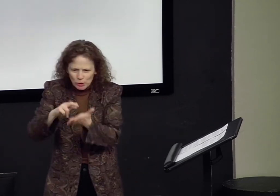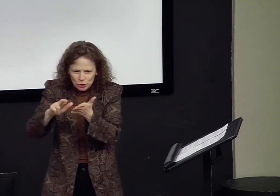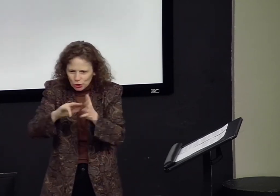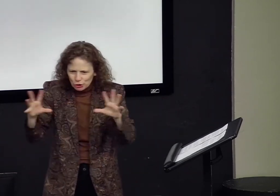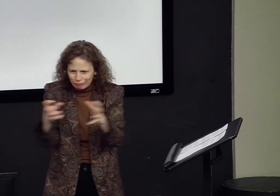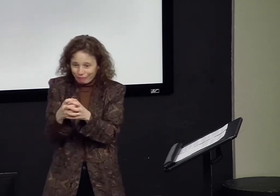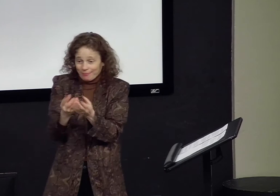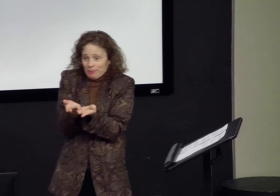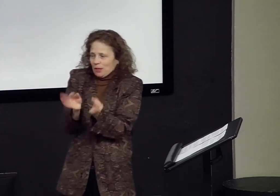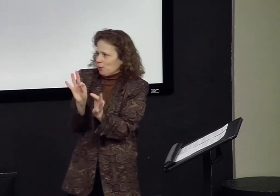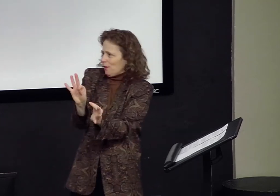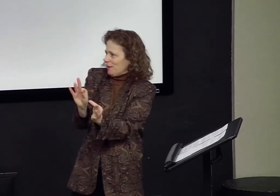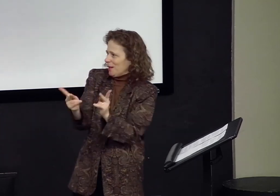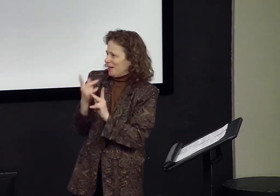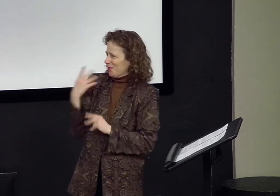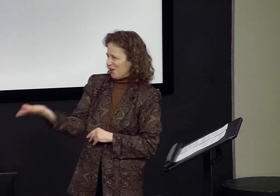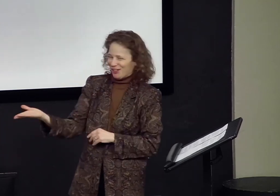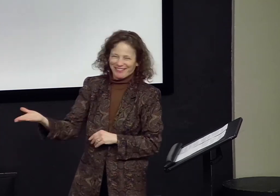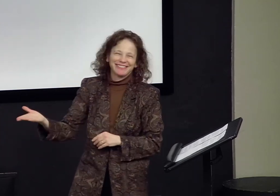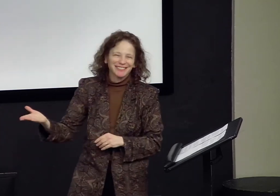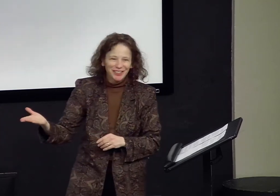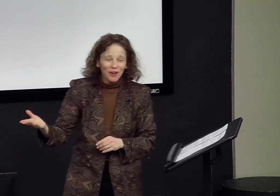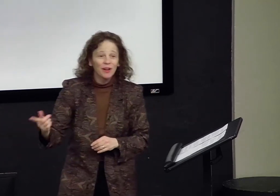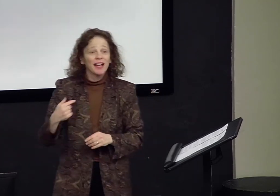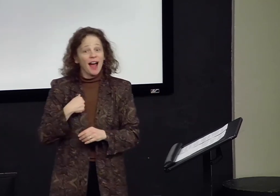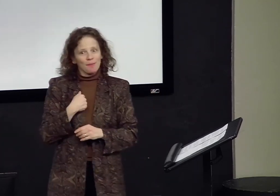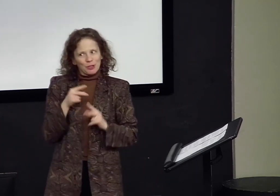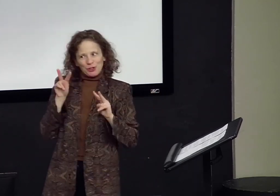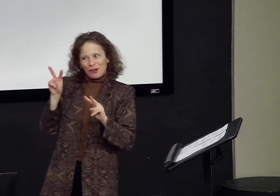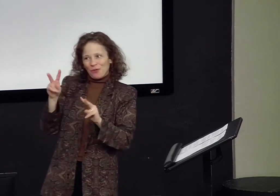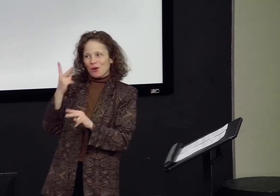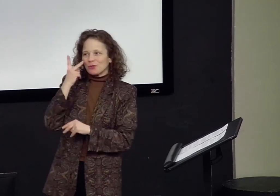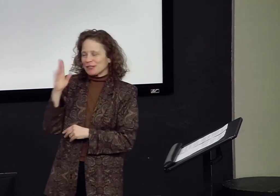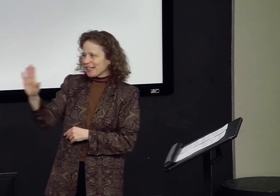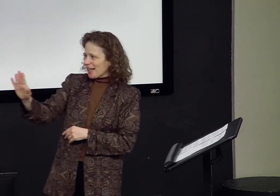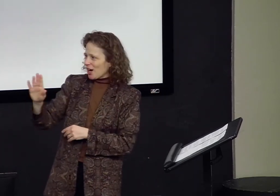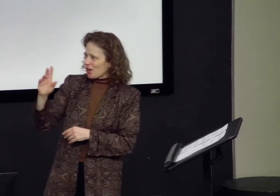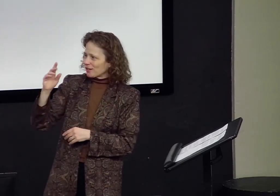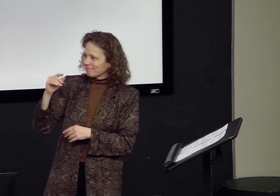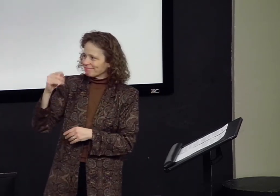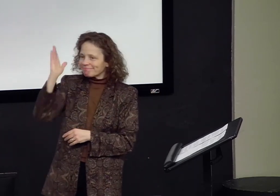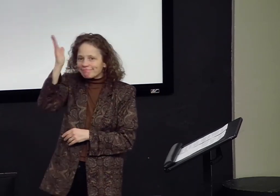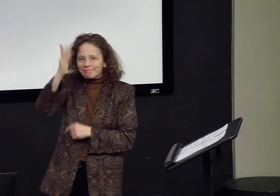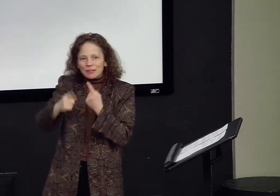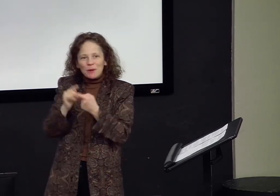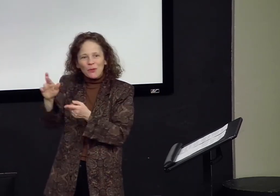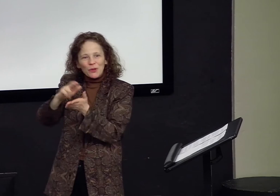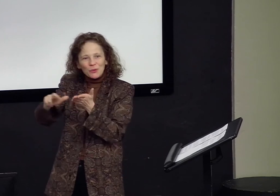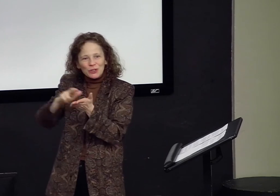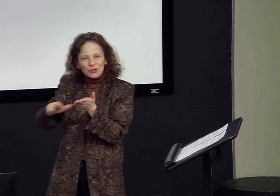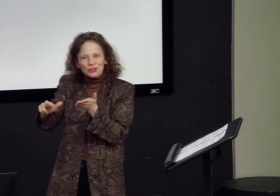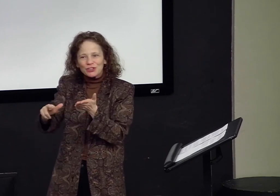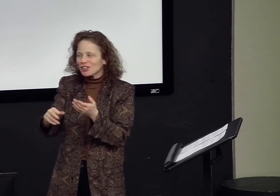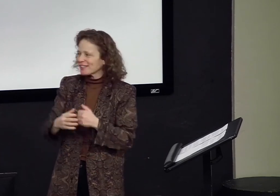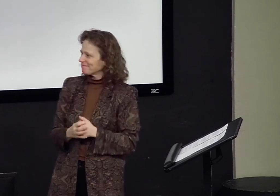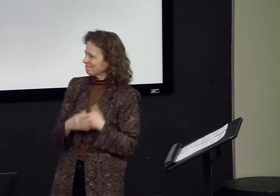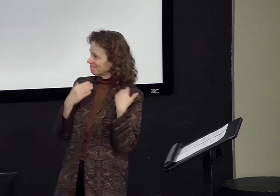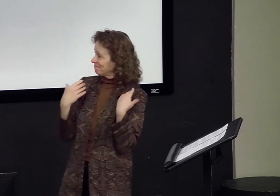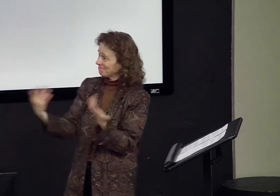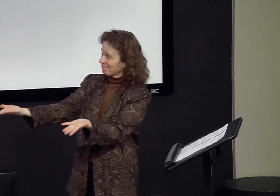and how it all works together. So this is a perfect research project for her, and I'm looking forward to seeing her talk more about her research.